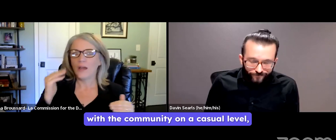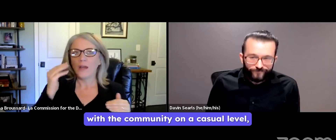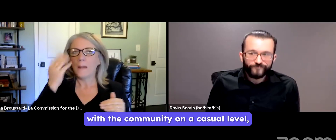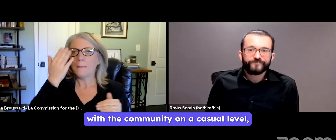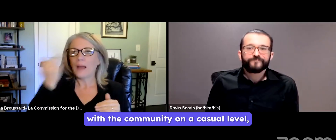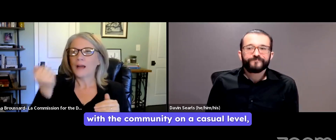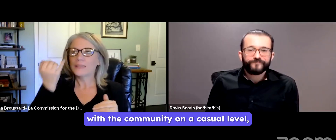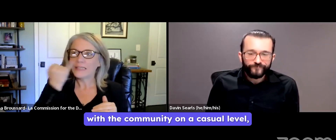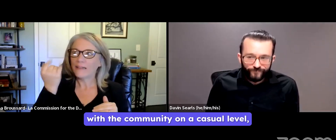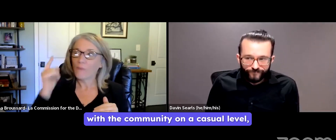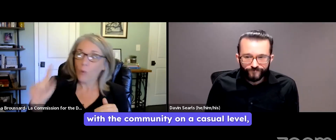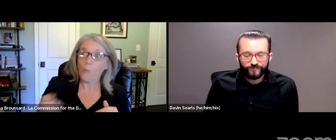on a casual level.